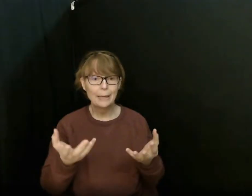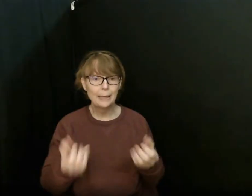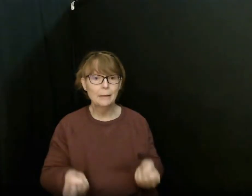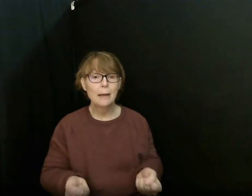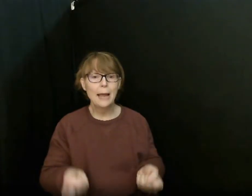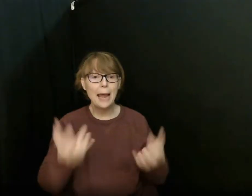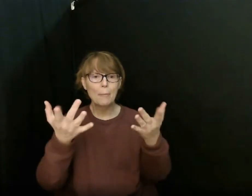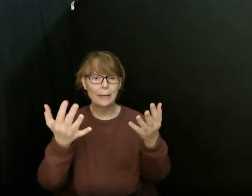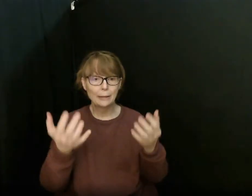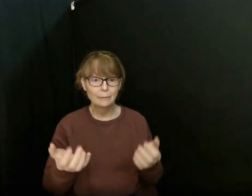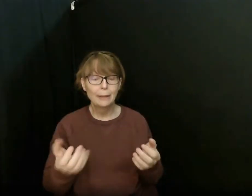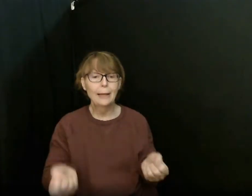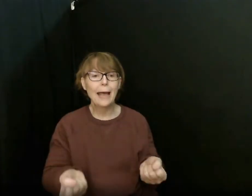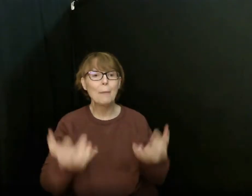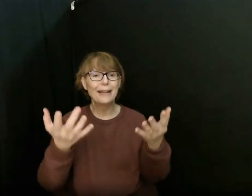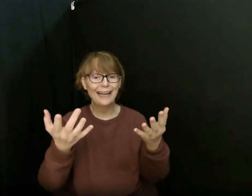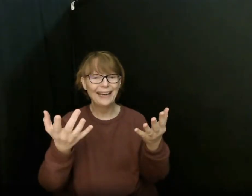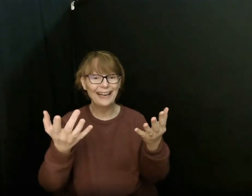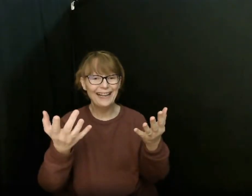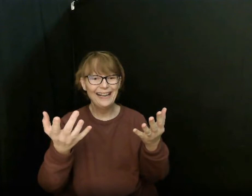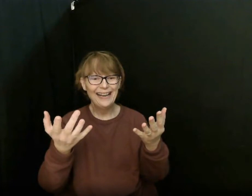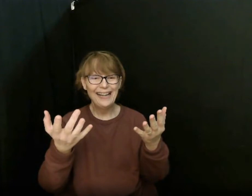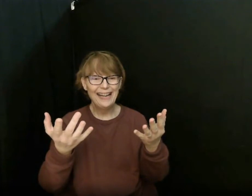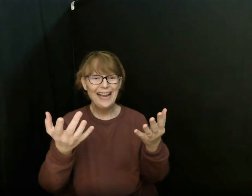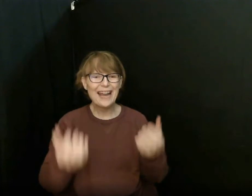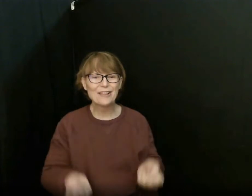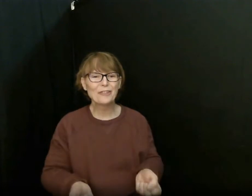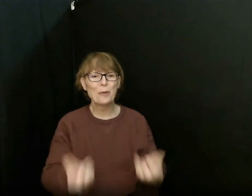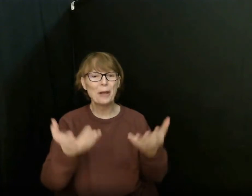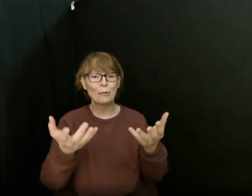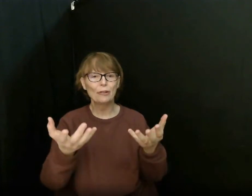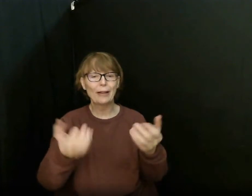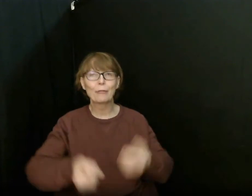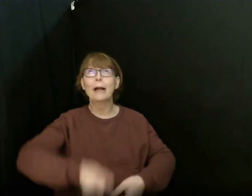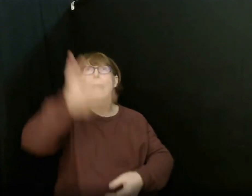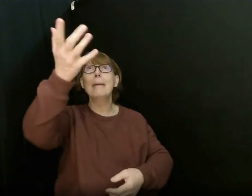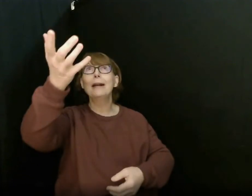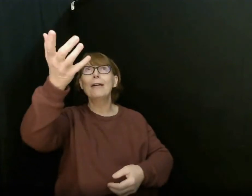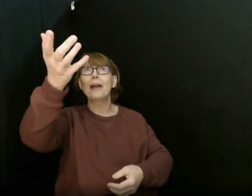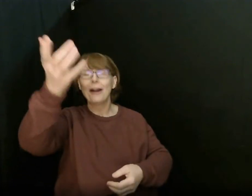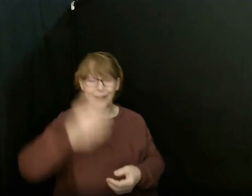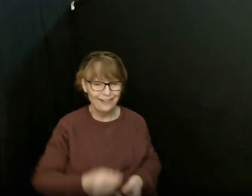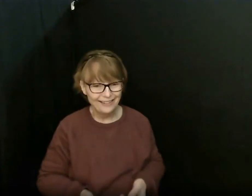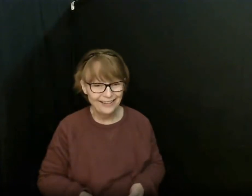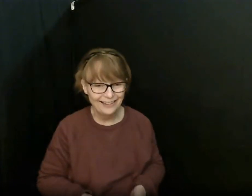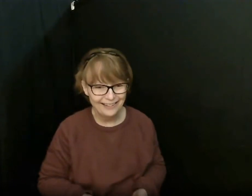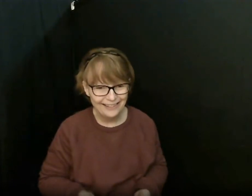Many, how many, how many, and it just goes up. You're just like throwing. How many are there? Okay. How How